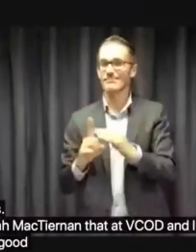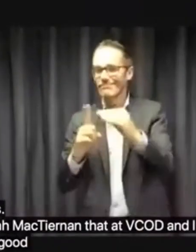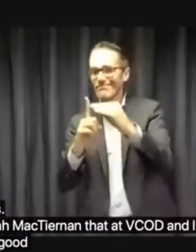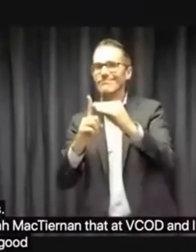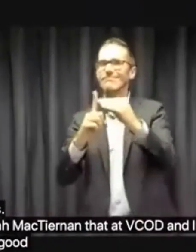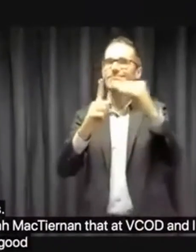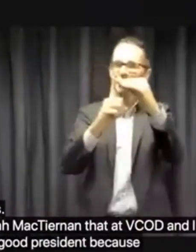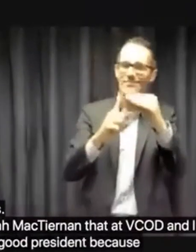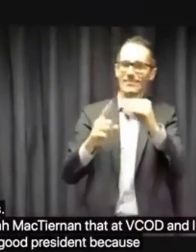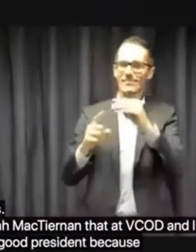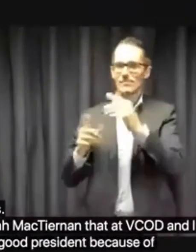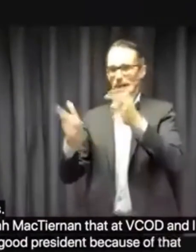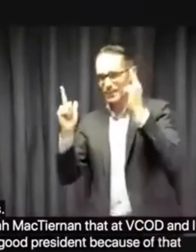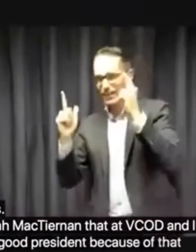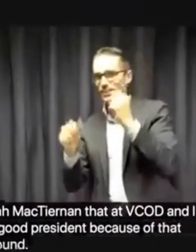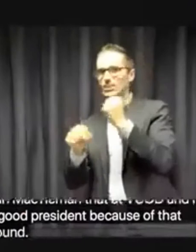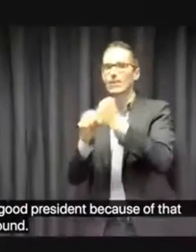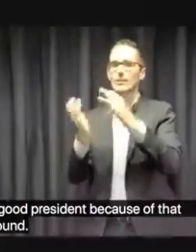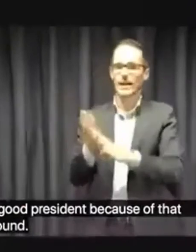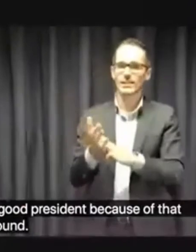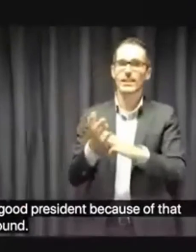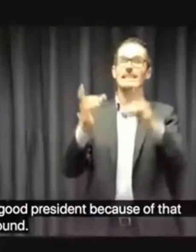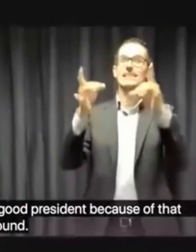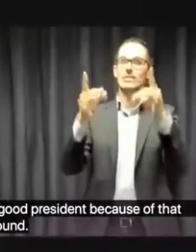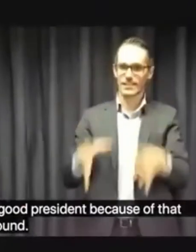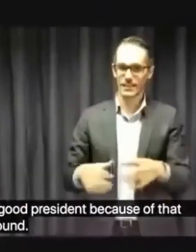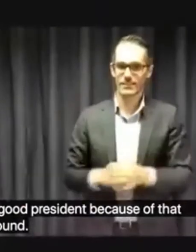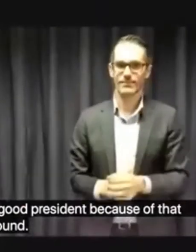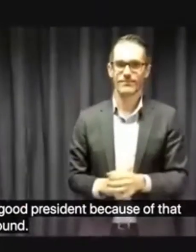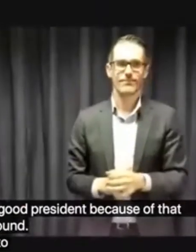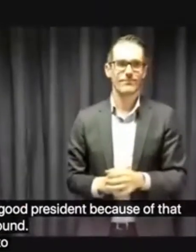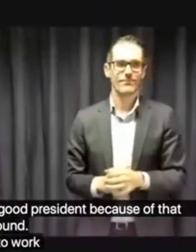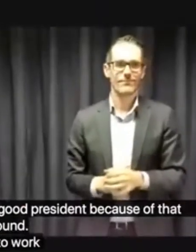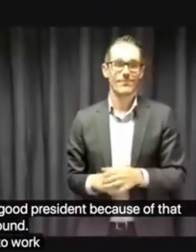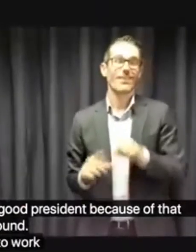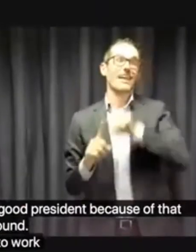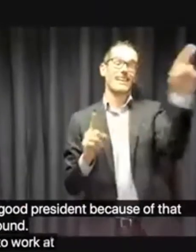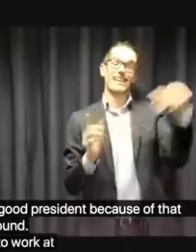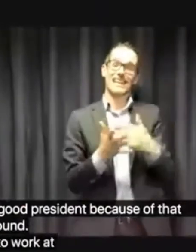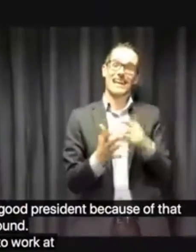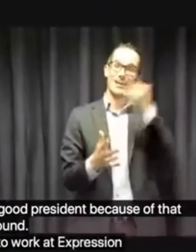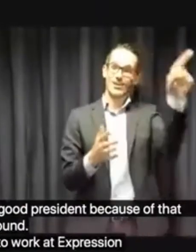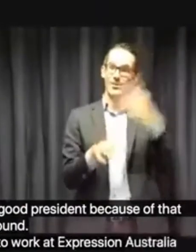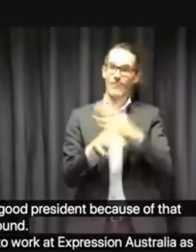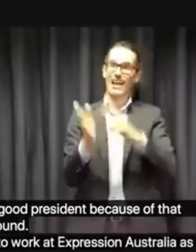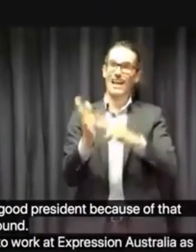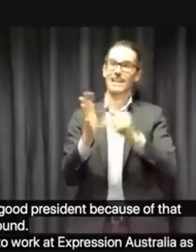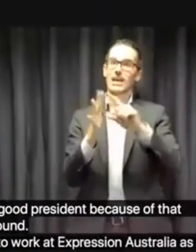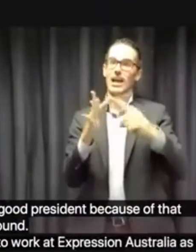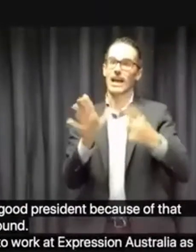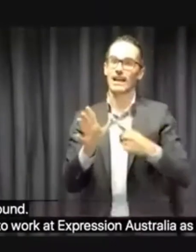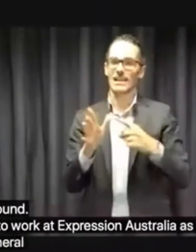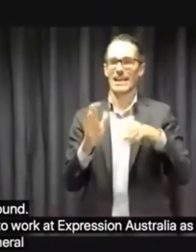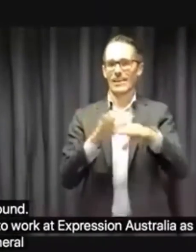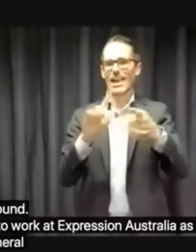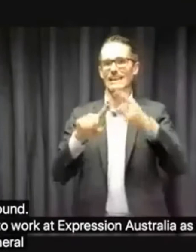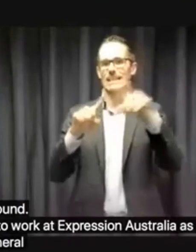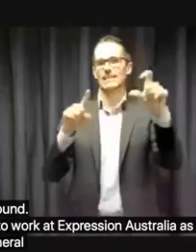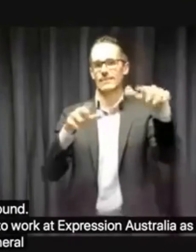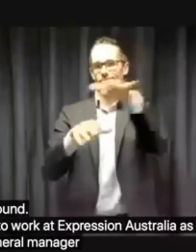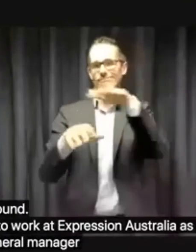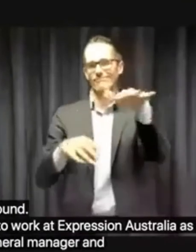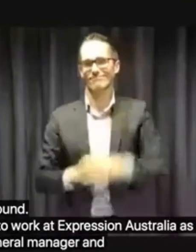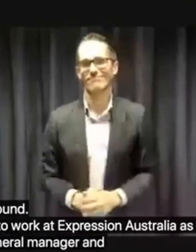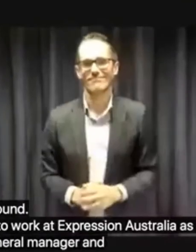Expression Australia here for 8 years, progressed as manager, general manager, and then director. And then now I'm currently working for the